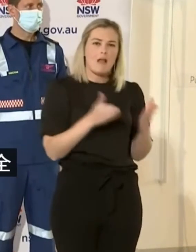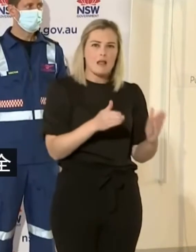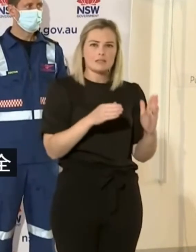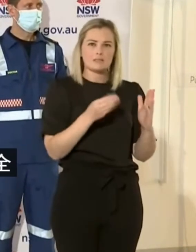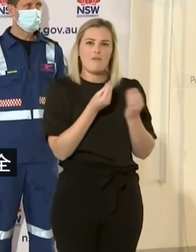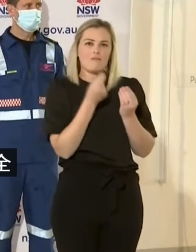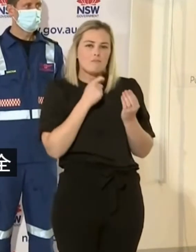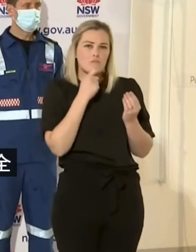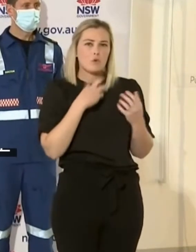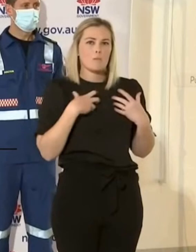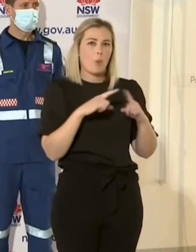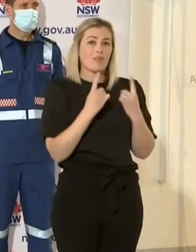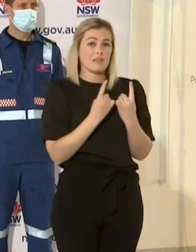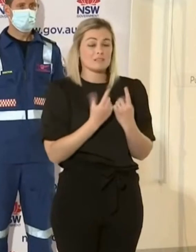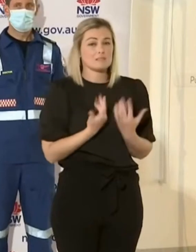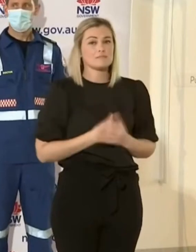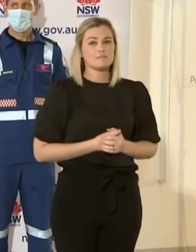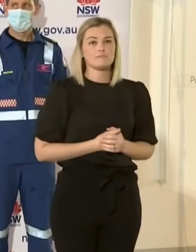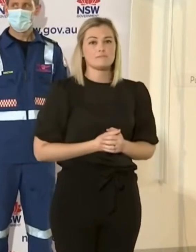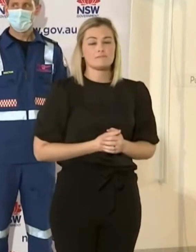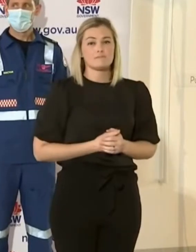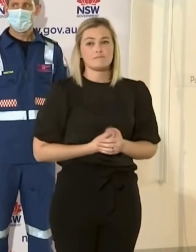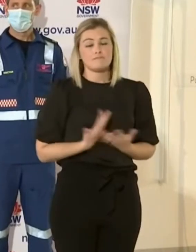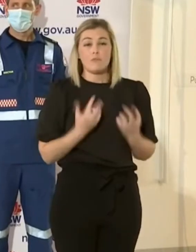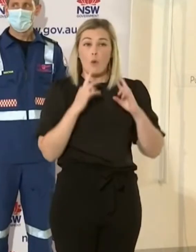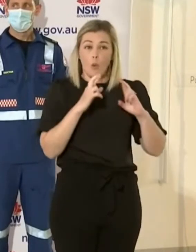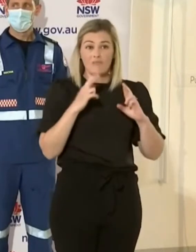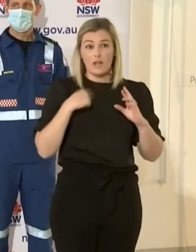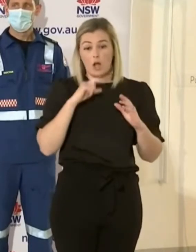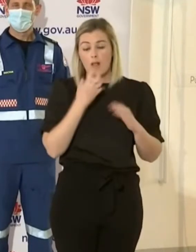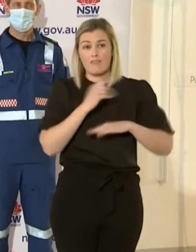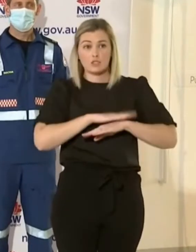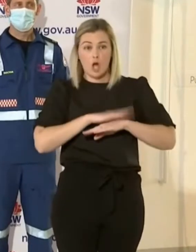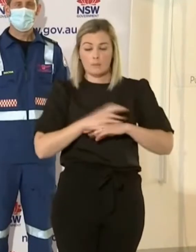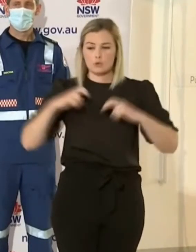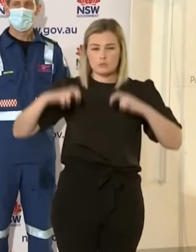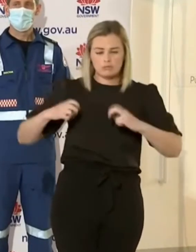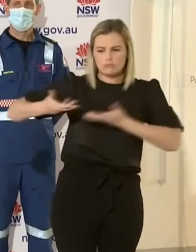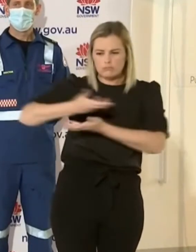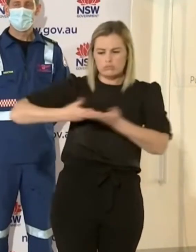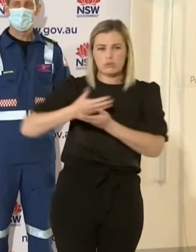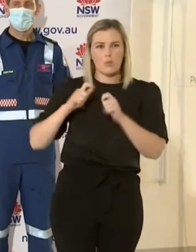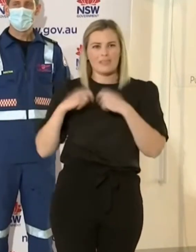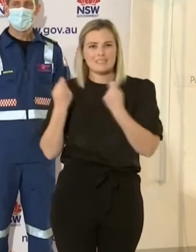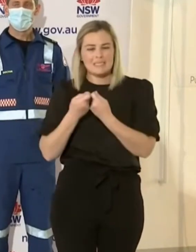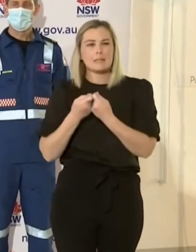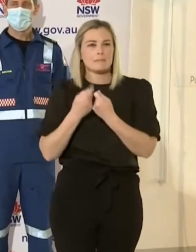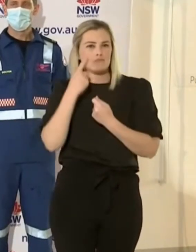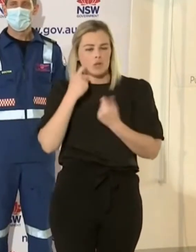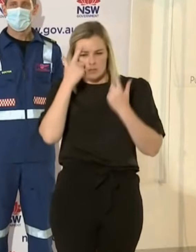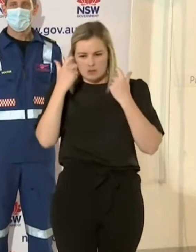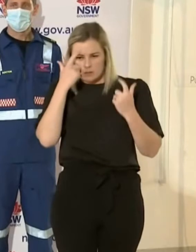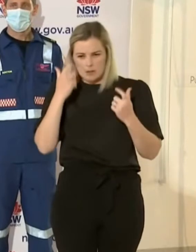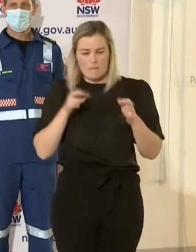supportive of that, and if I can just get some time to myself to do it and work with the team, I'll be doing it. Well, on that basis, can we bring forward... You cancel the